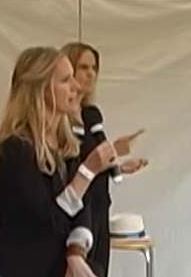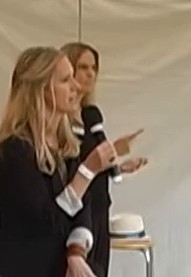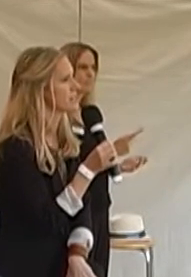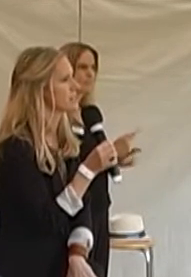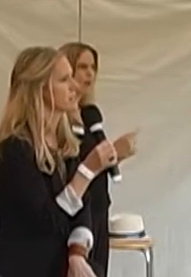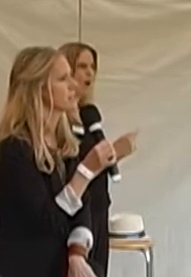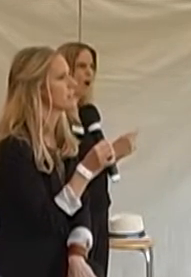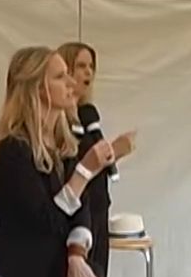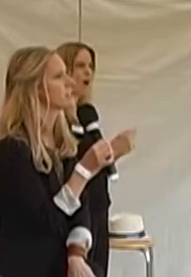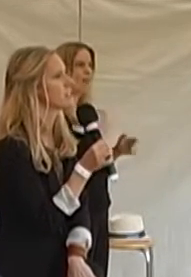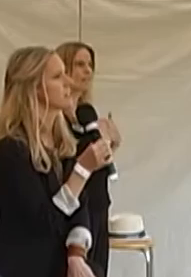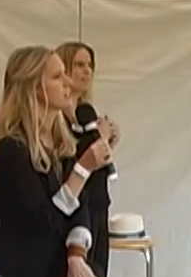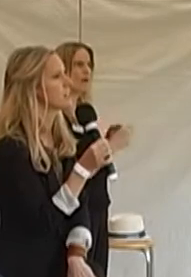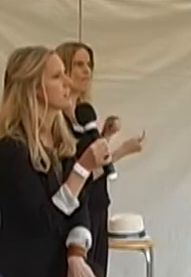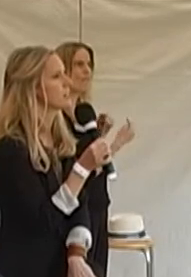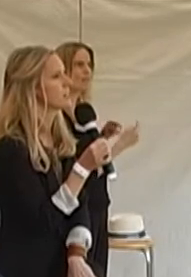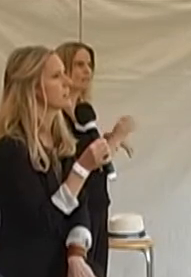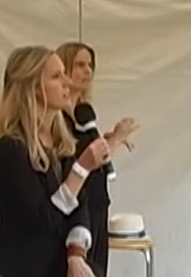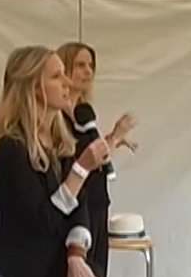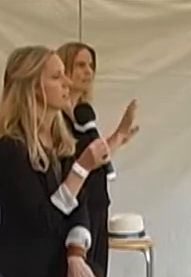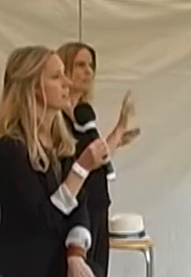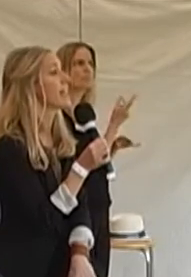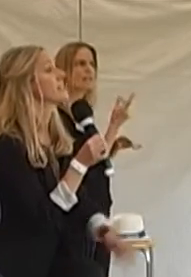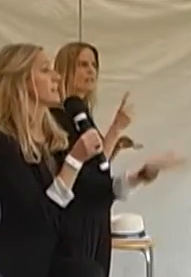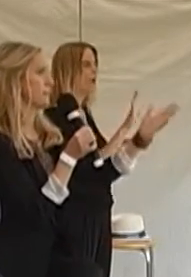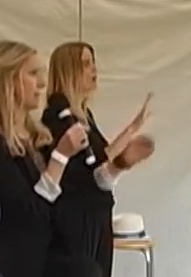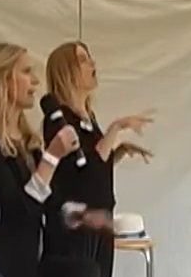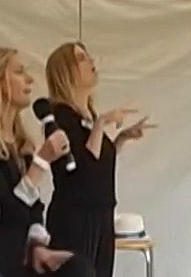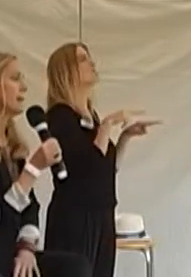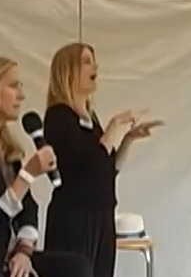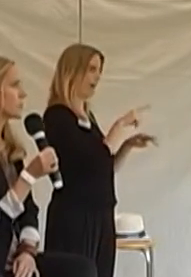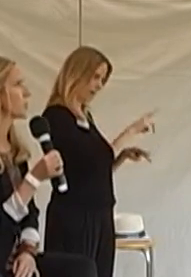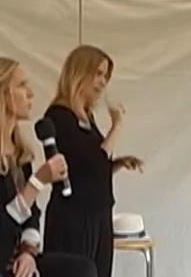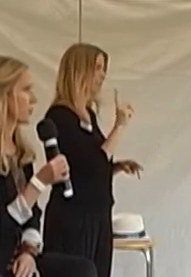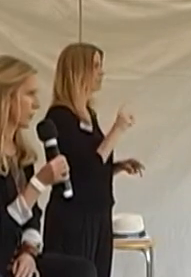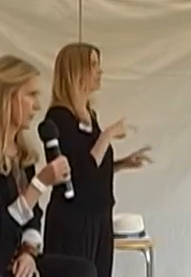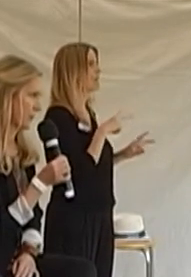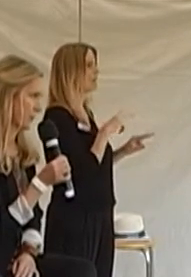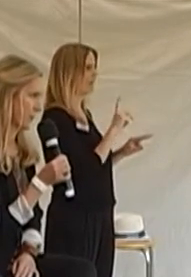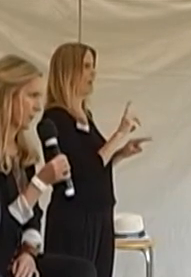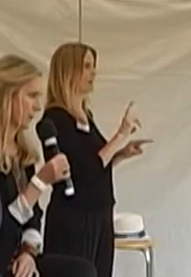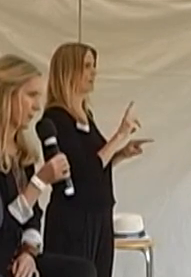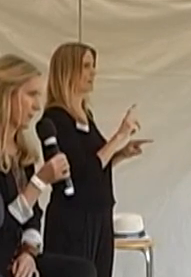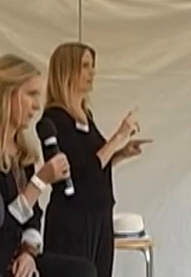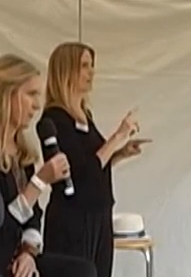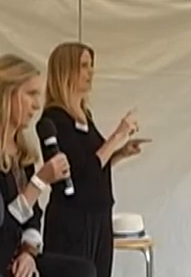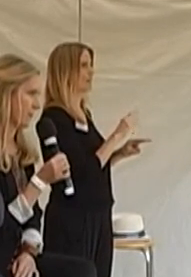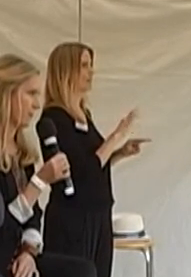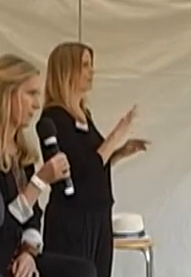antidepressants and the... Cancer rate. Cancer, yeah. So,